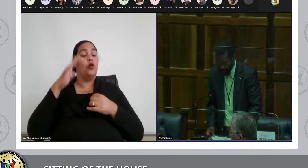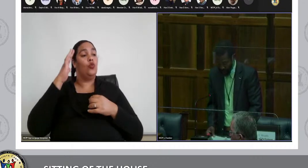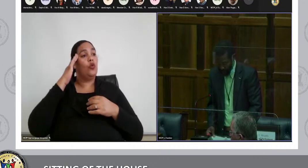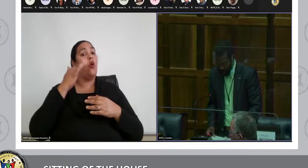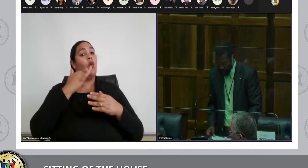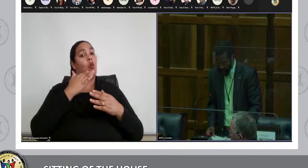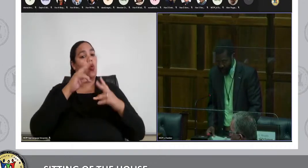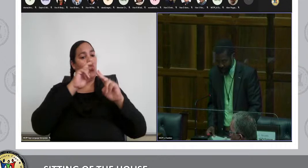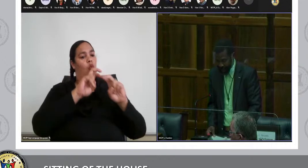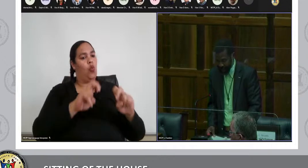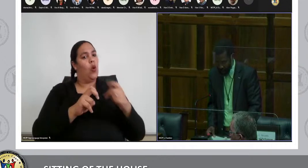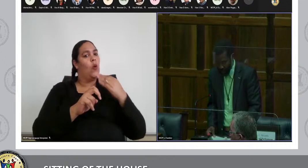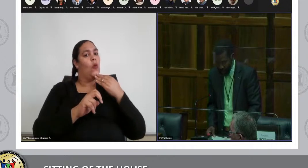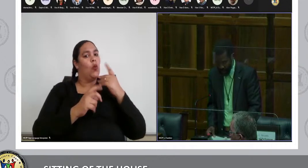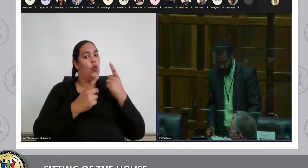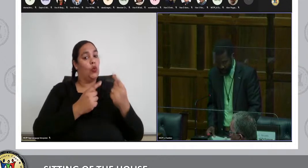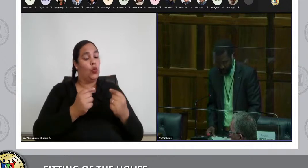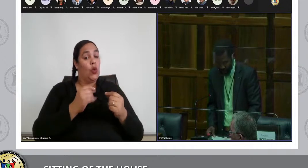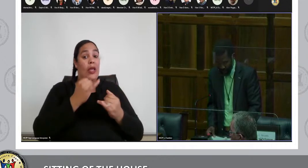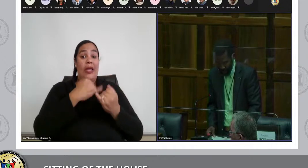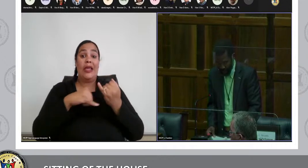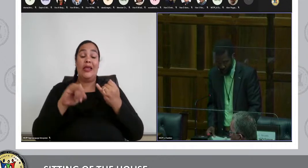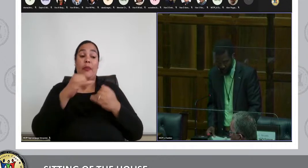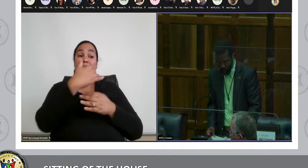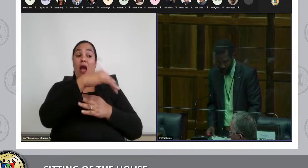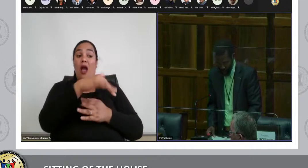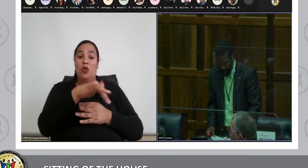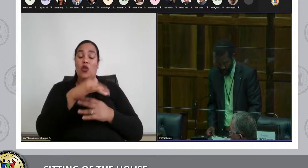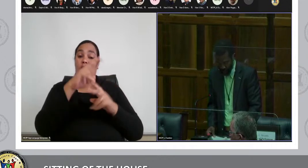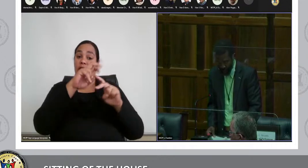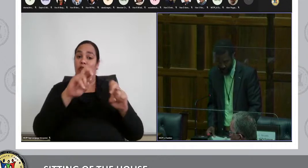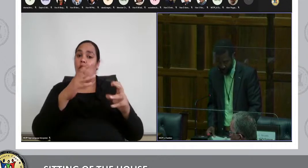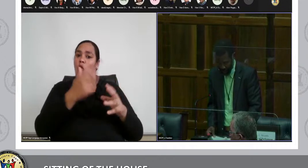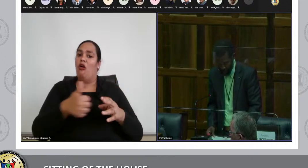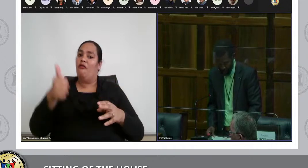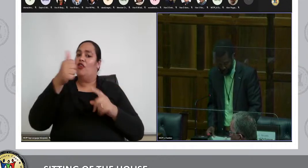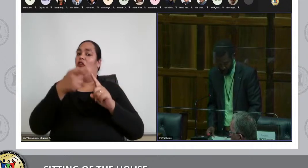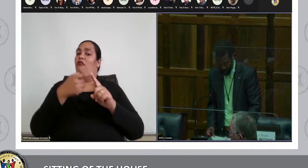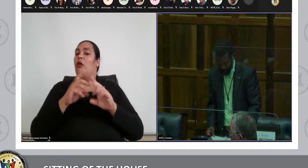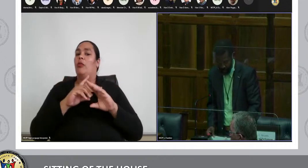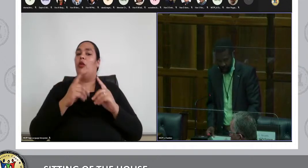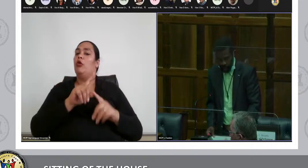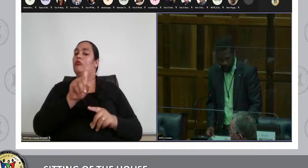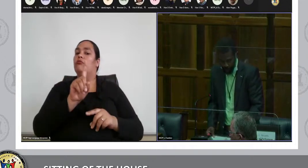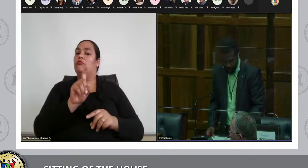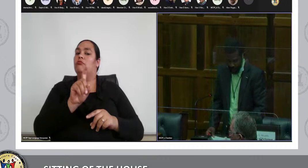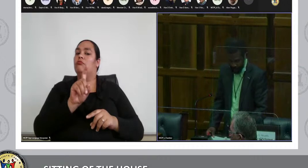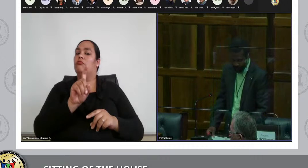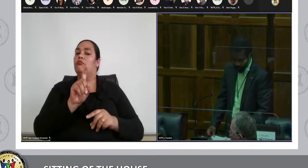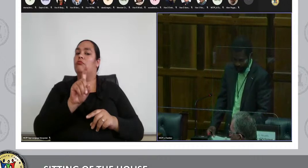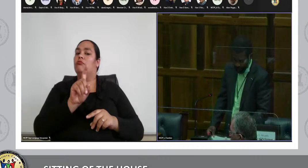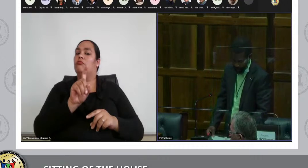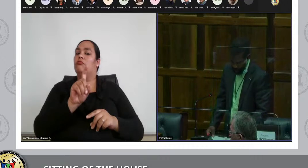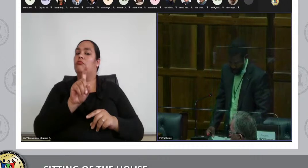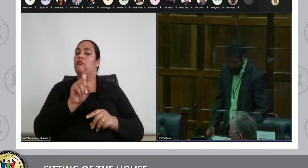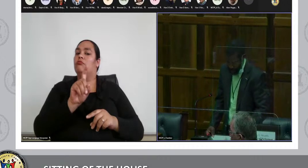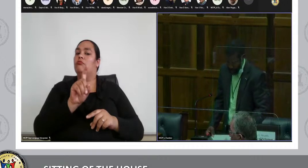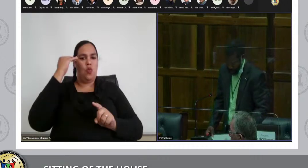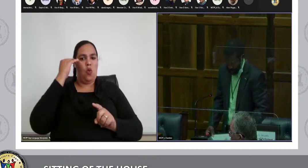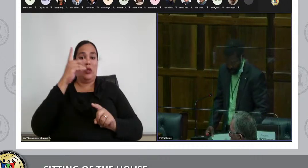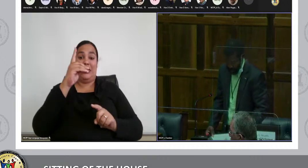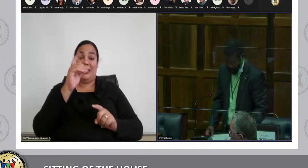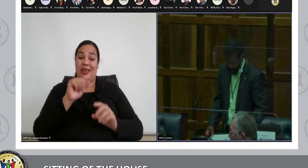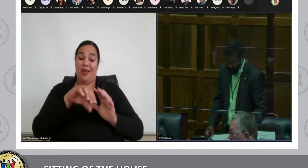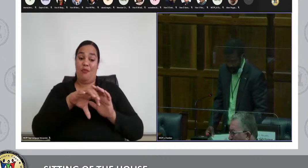conducted the investigation. Was it an independent investigator or official from the department? You know that the DA